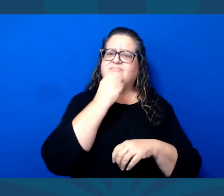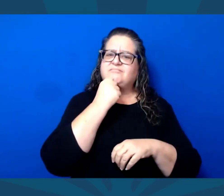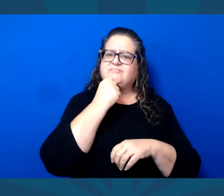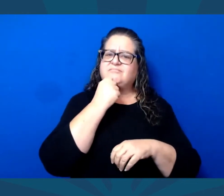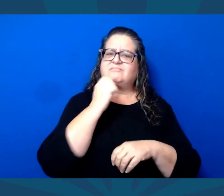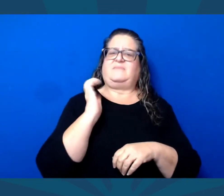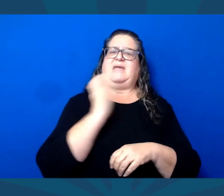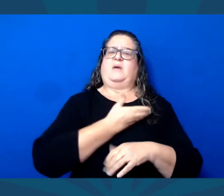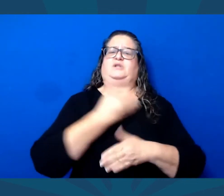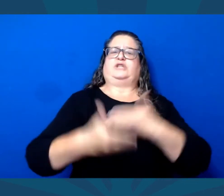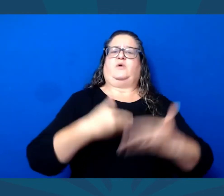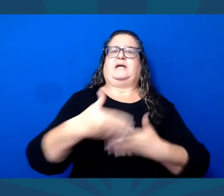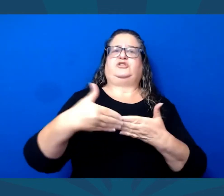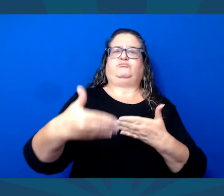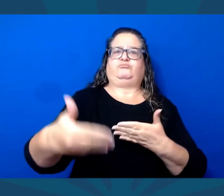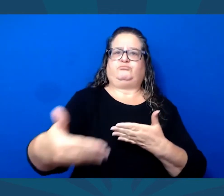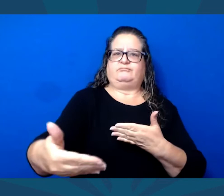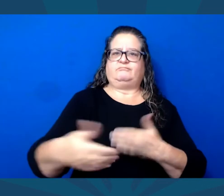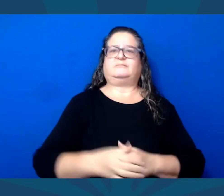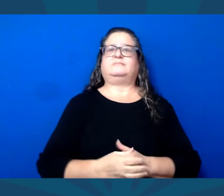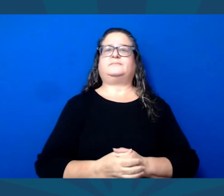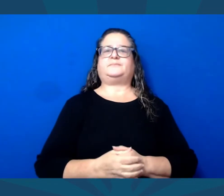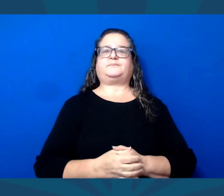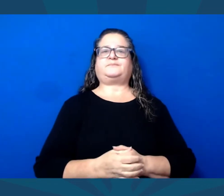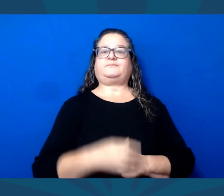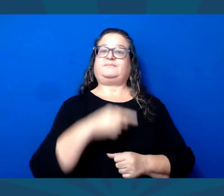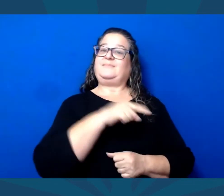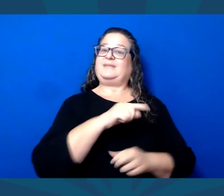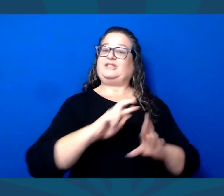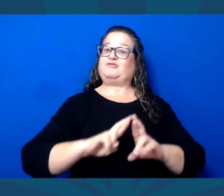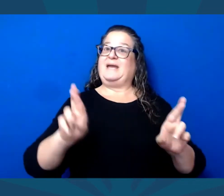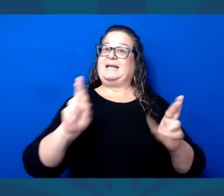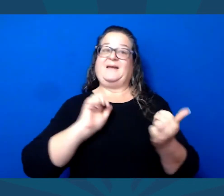pro-life, and caring for our rising generation.